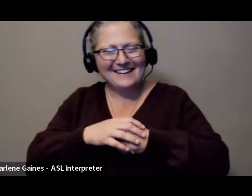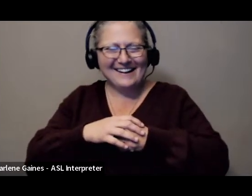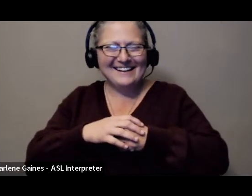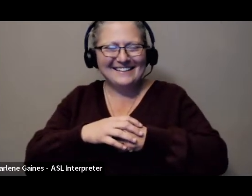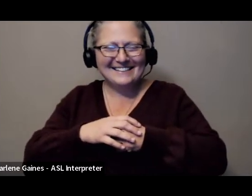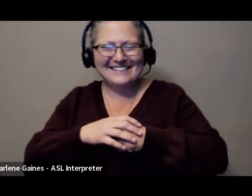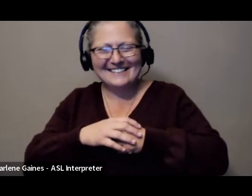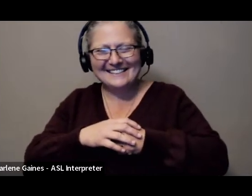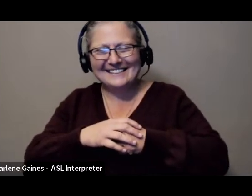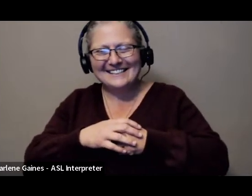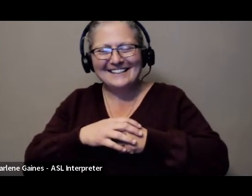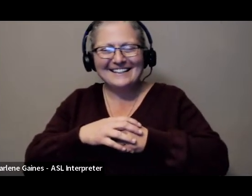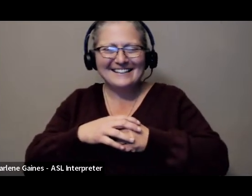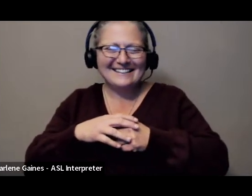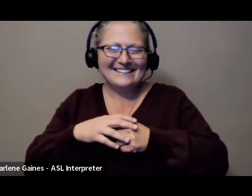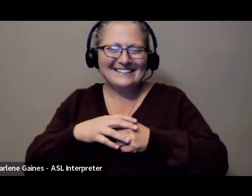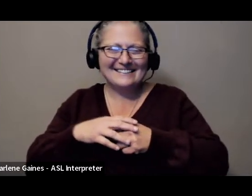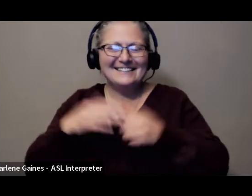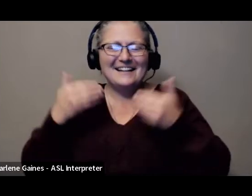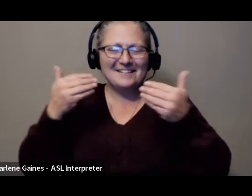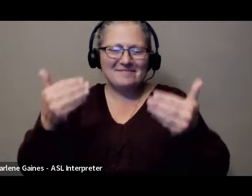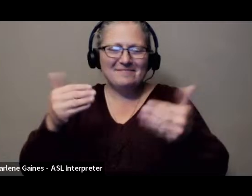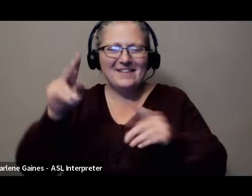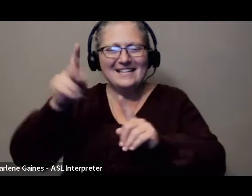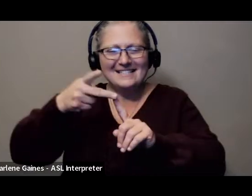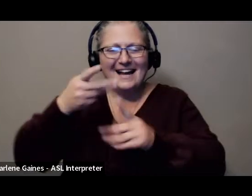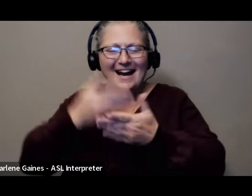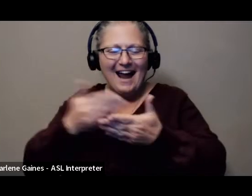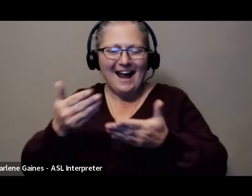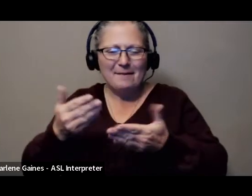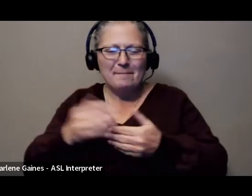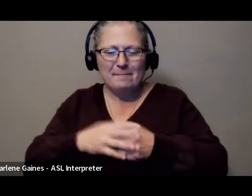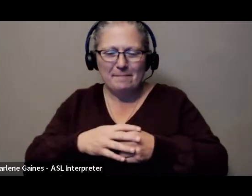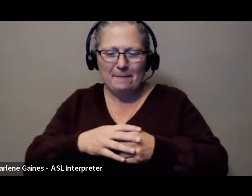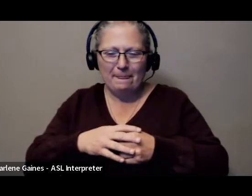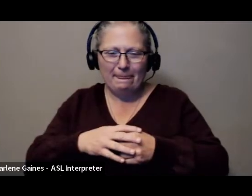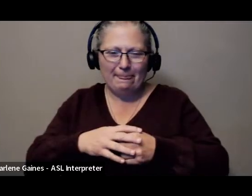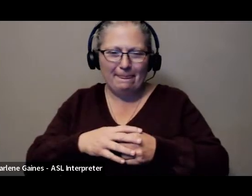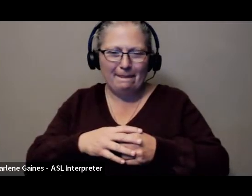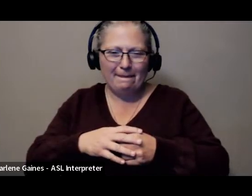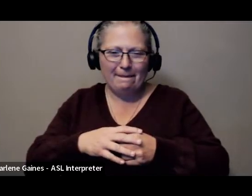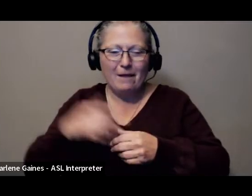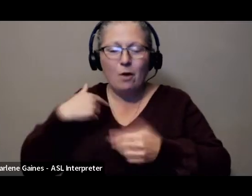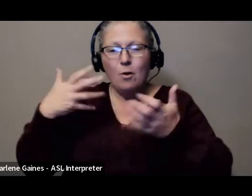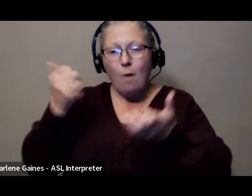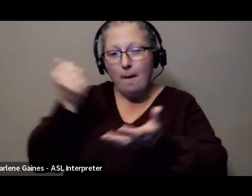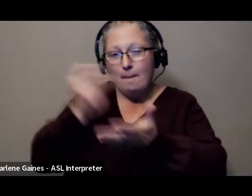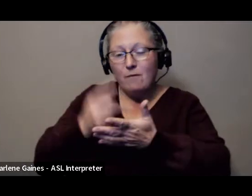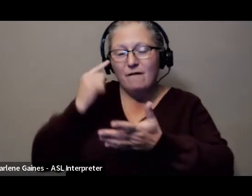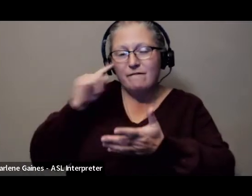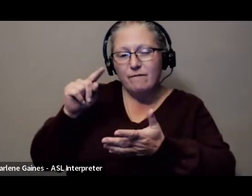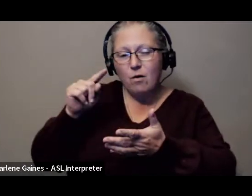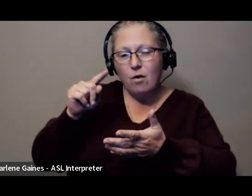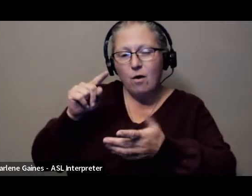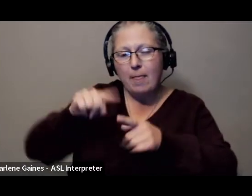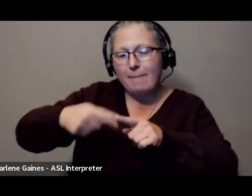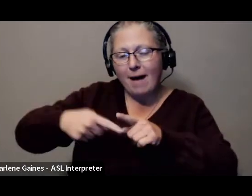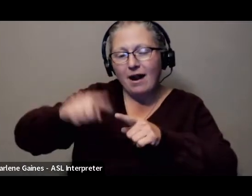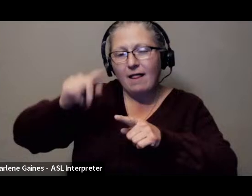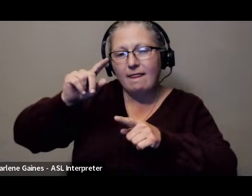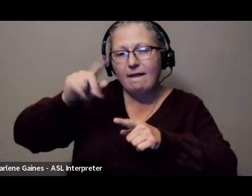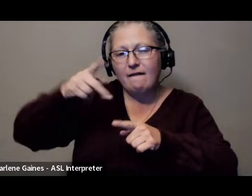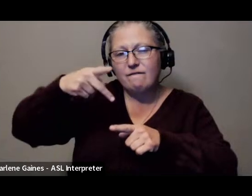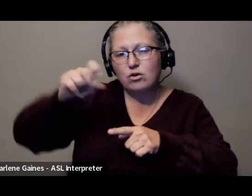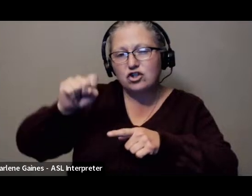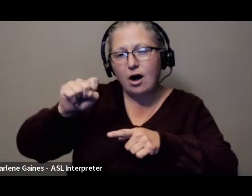good. Okay, going on to the second item. We are seeking approval for the pilot of the